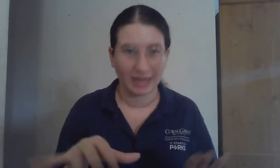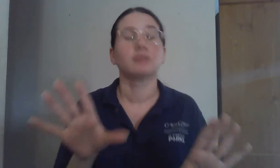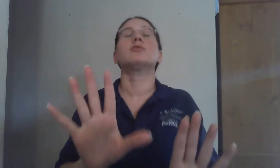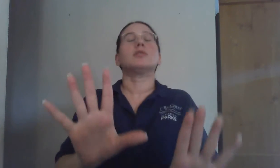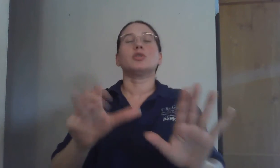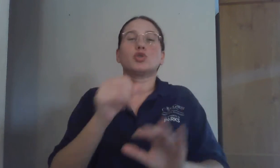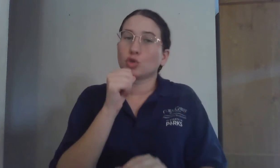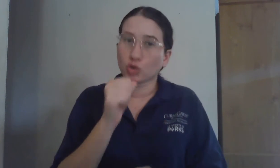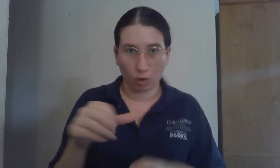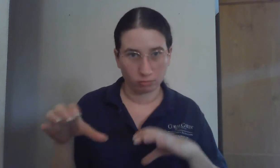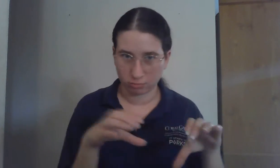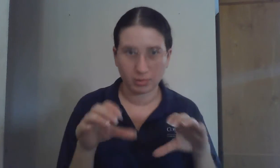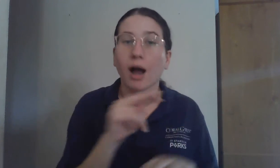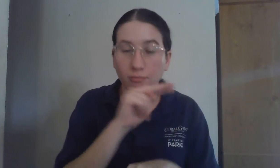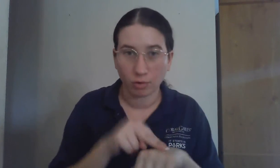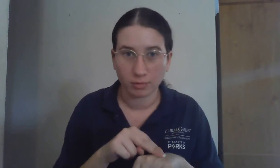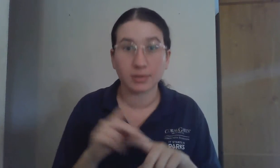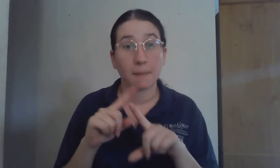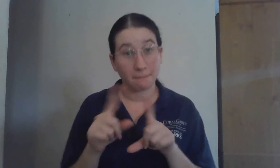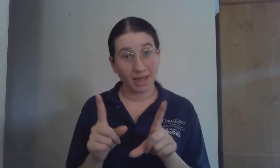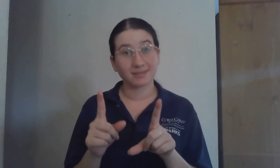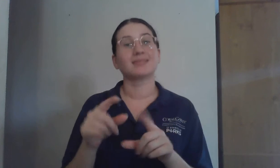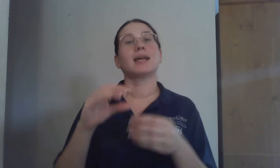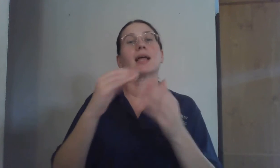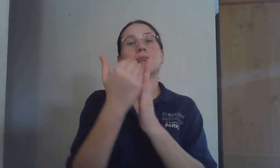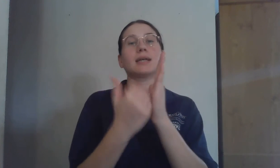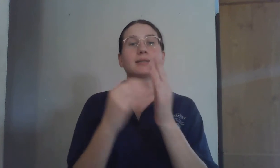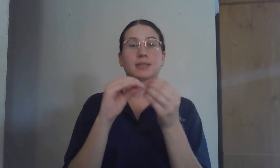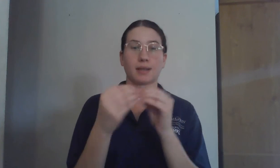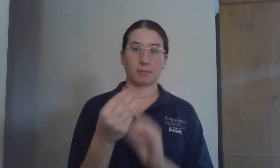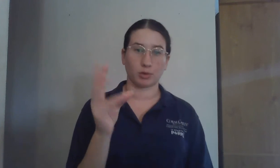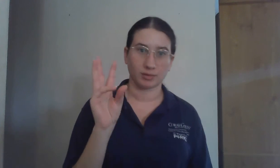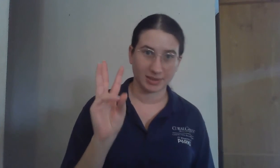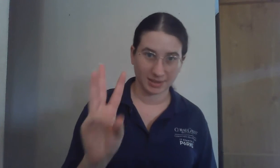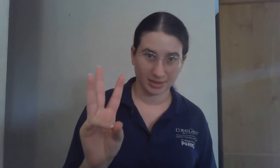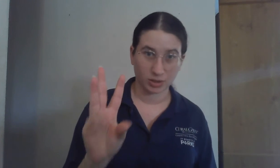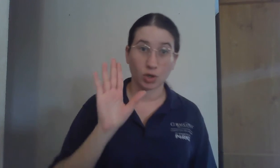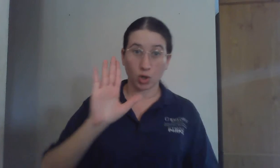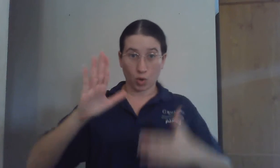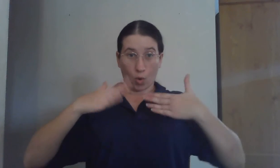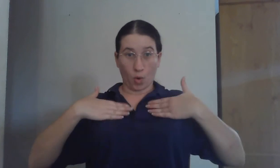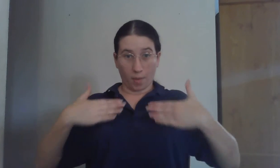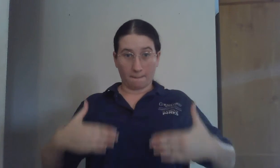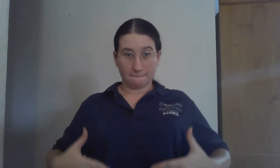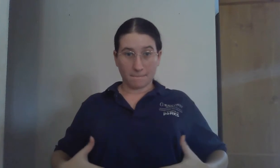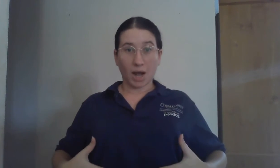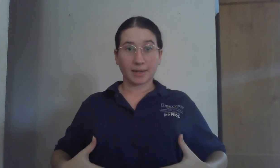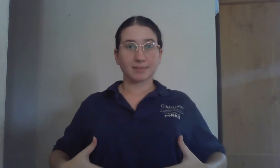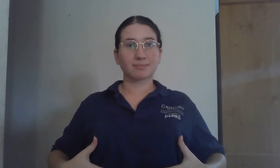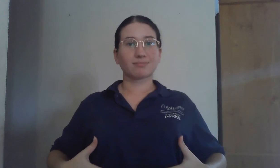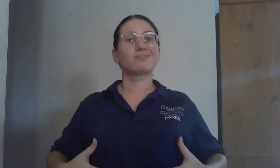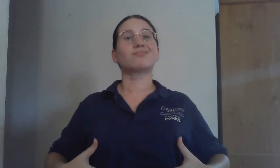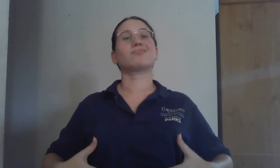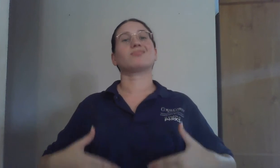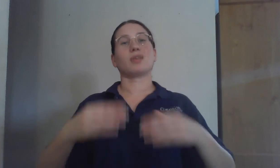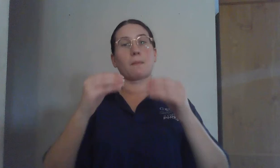don't do this. But it takes me to lesson number 6. Your body speaks louder than words. Now